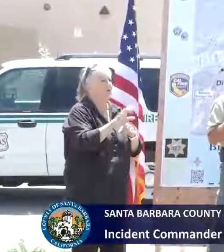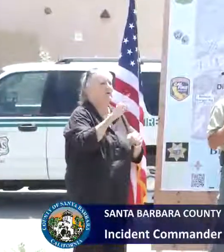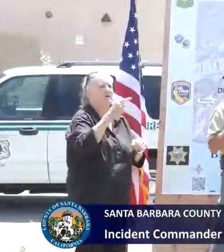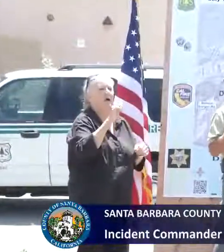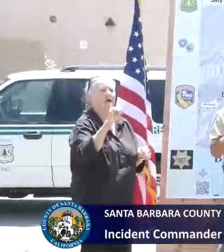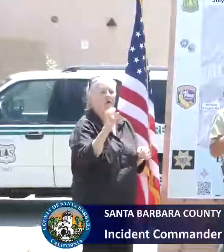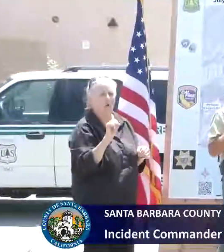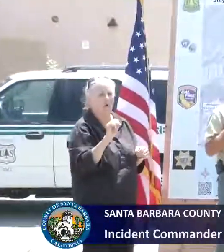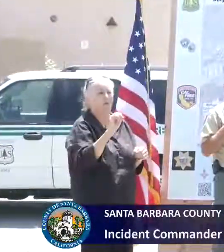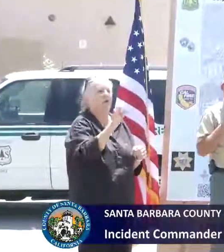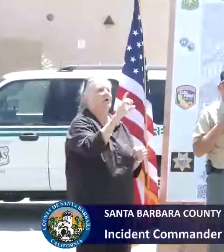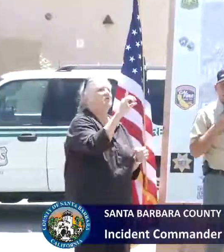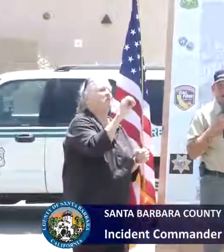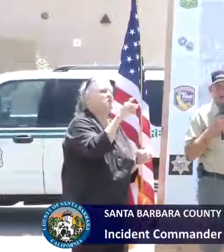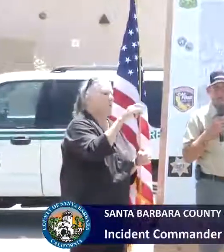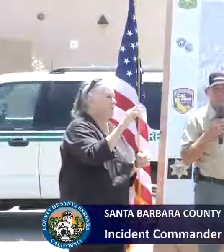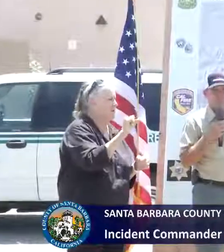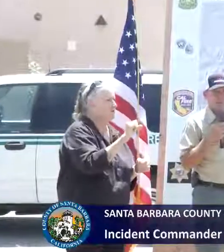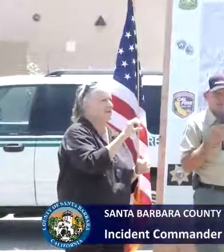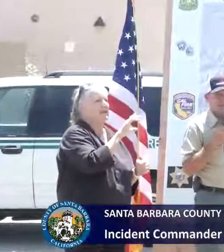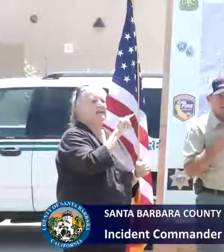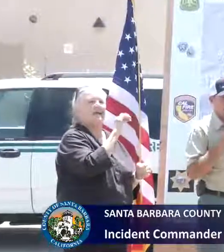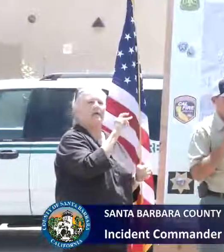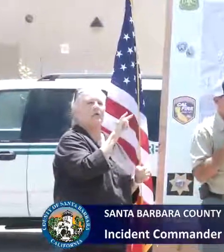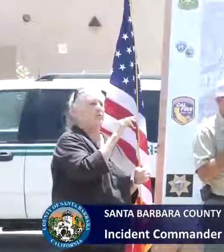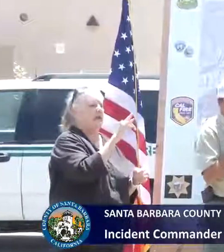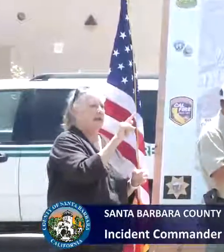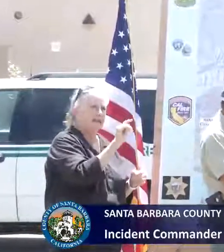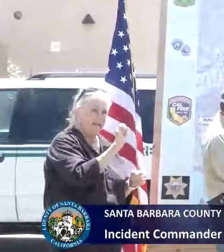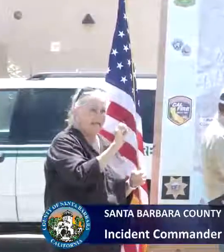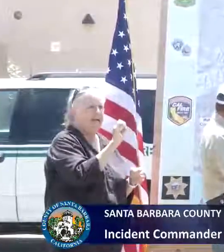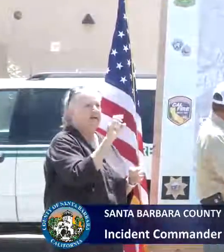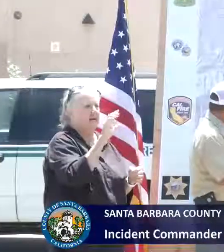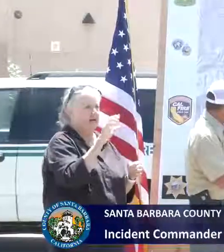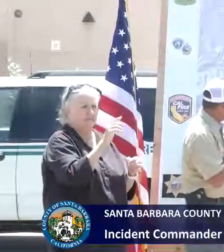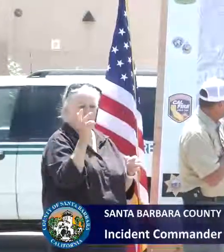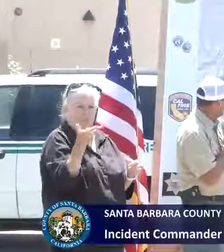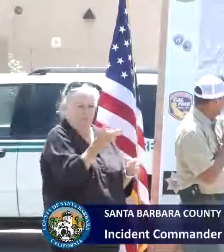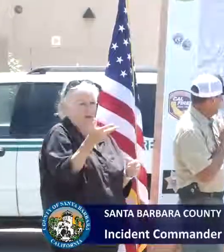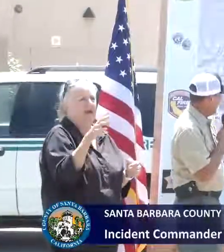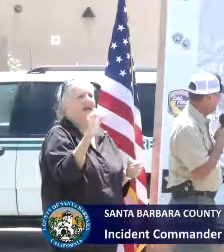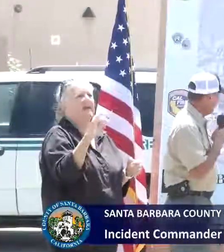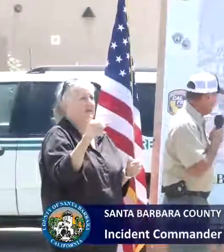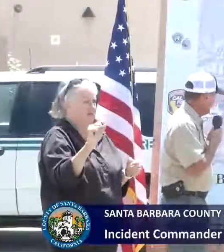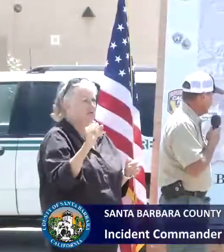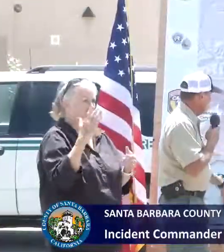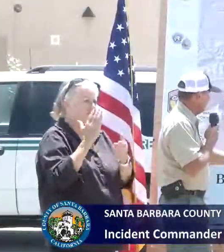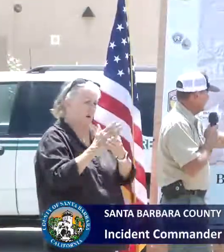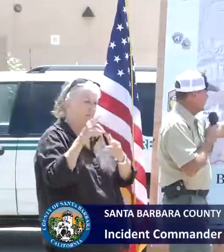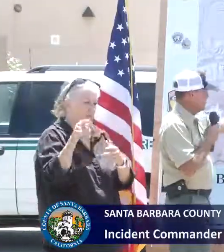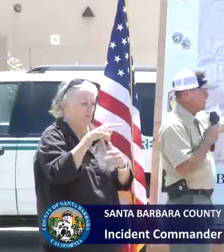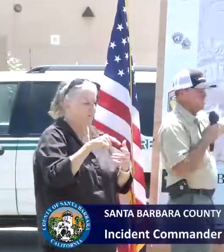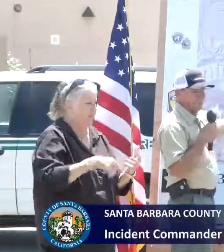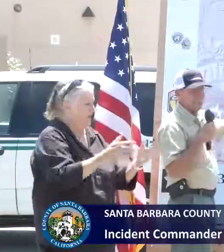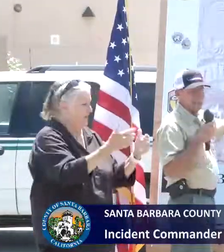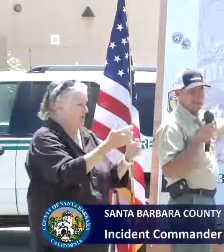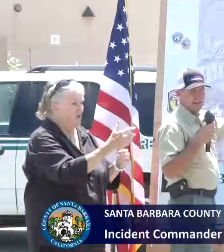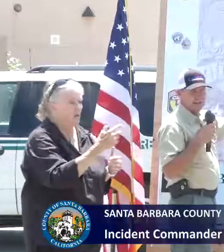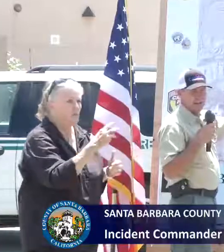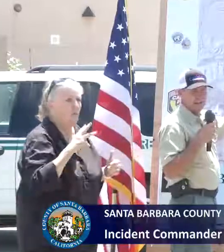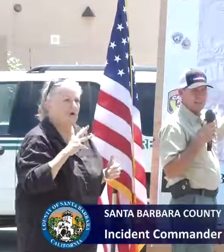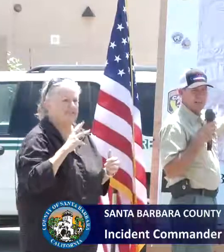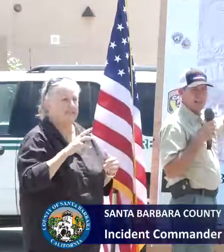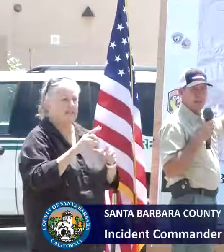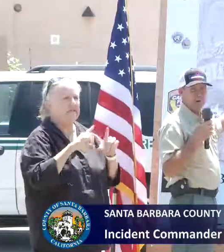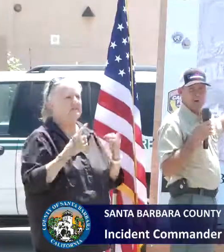and Tecolote Canyon right now, looking for access points to go direct there. As you come around to the west side of the fire over here in Division Whiskey,